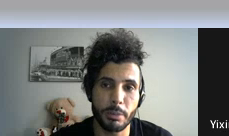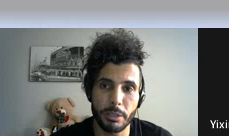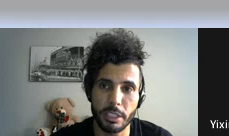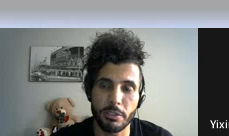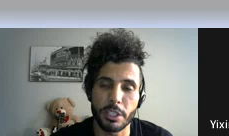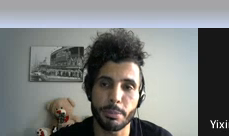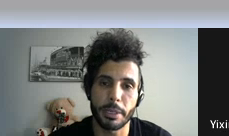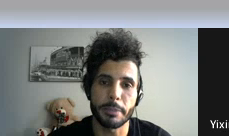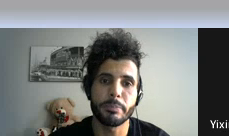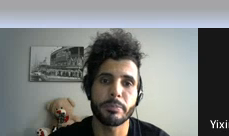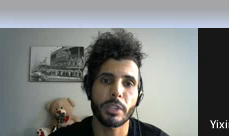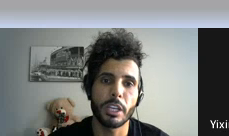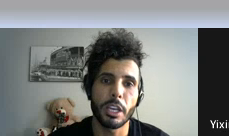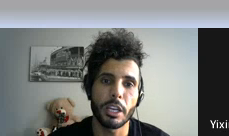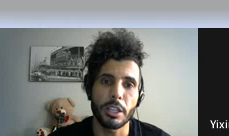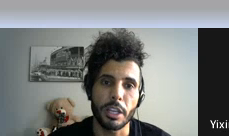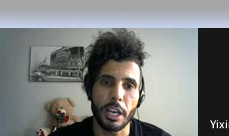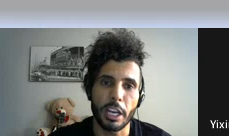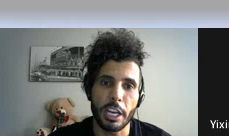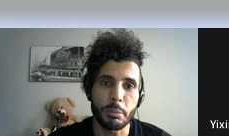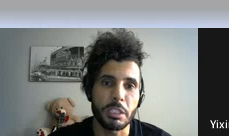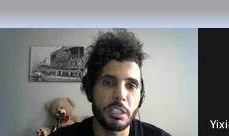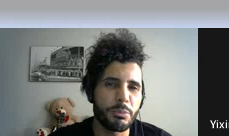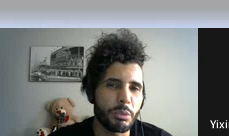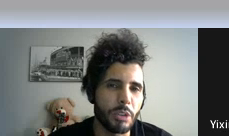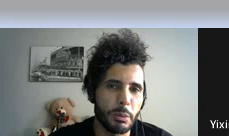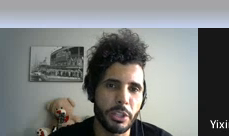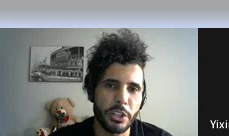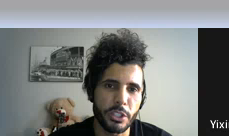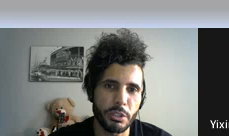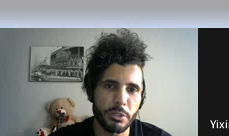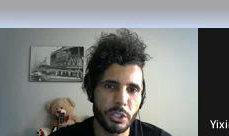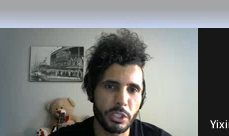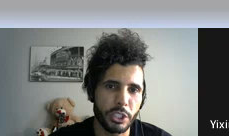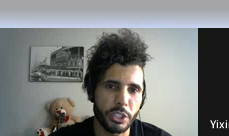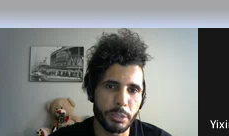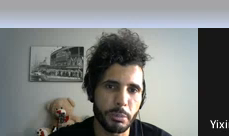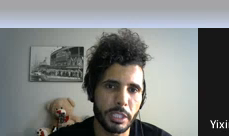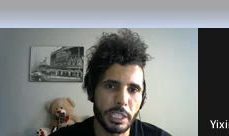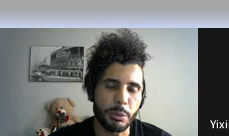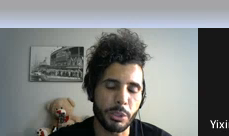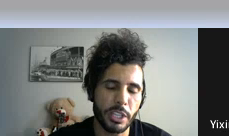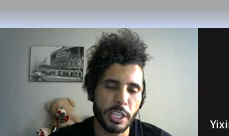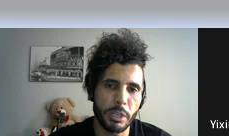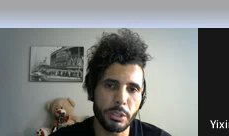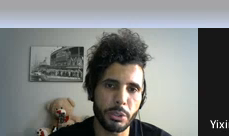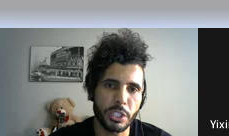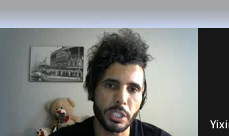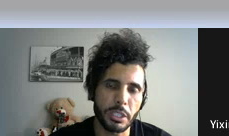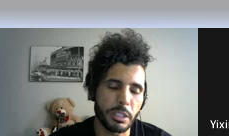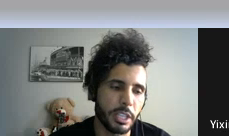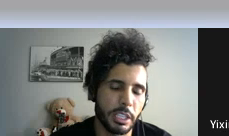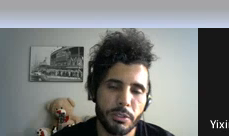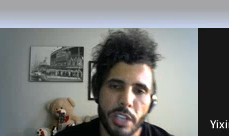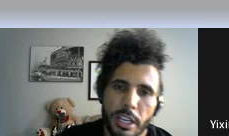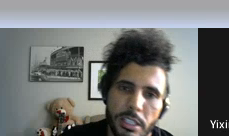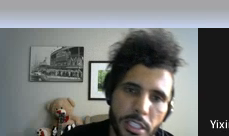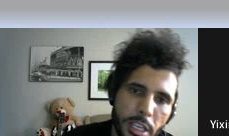about any of these, but I believe probably there is universally shared body language, and that's why you see negative signs and